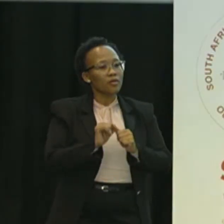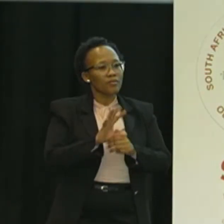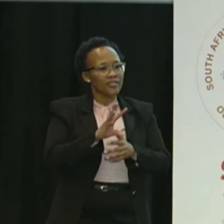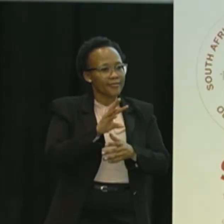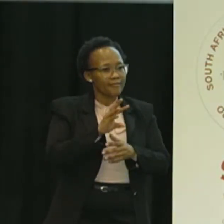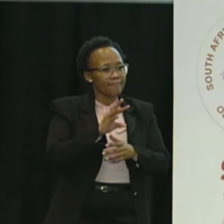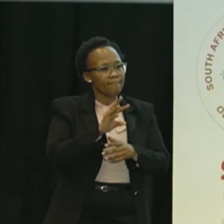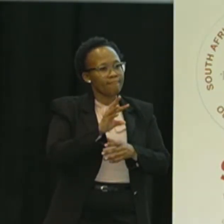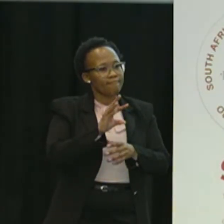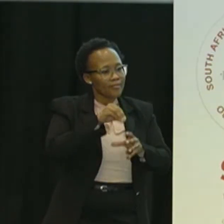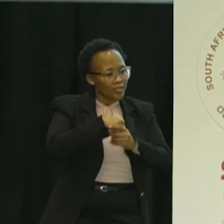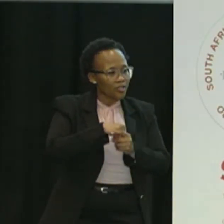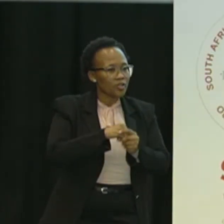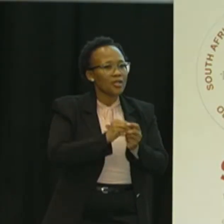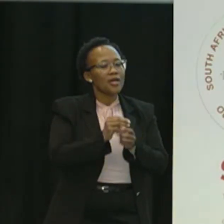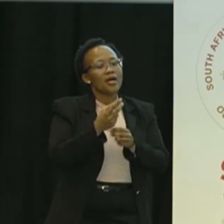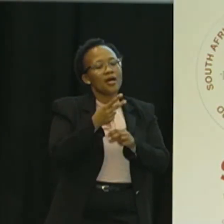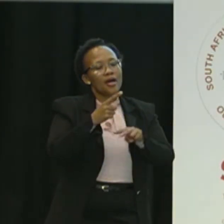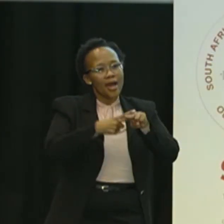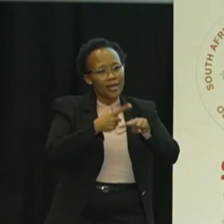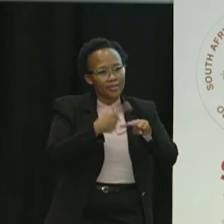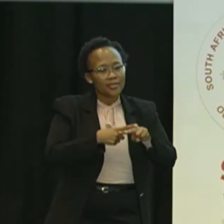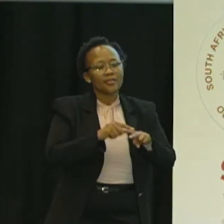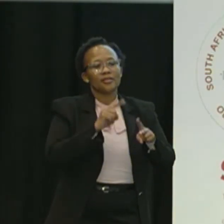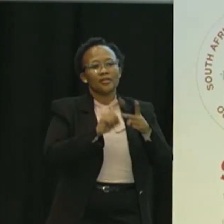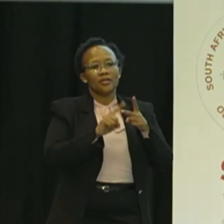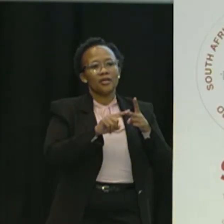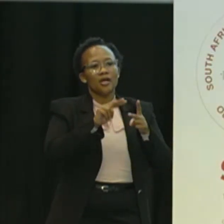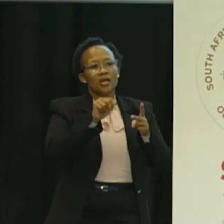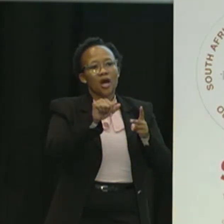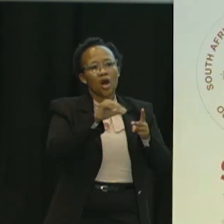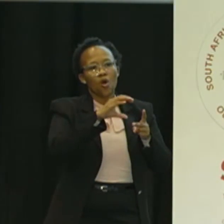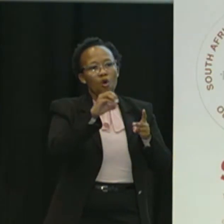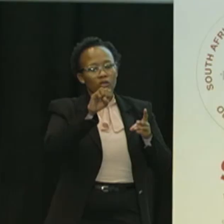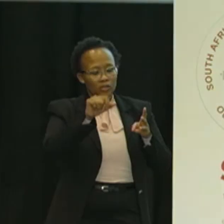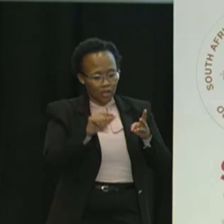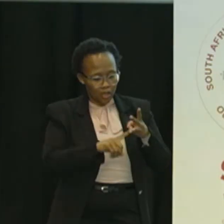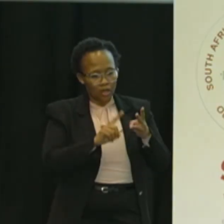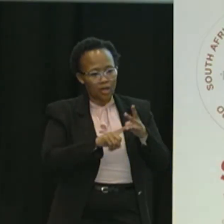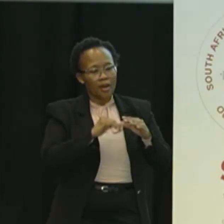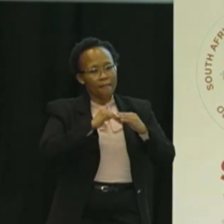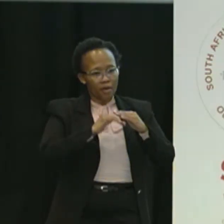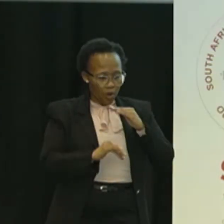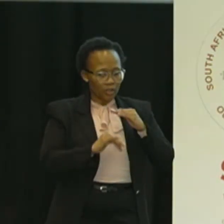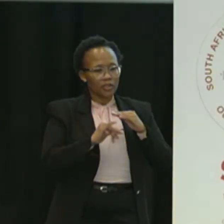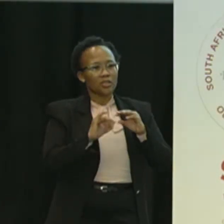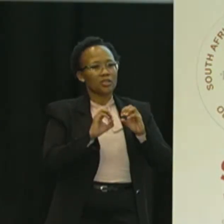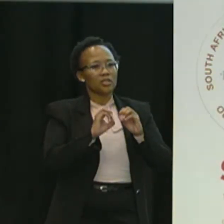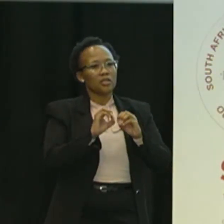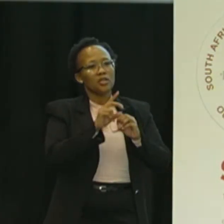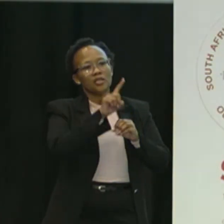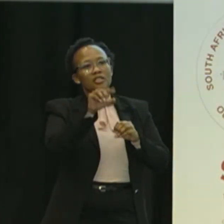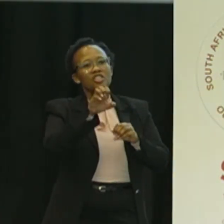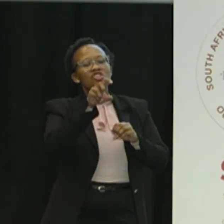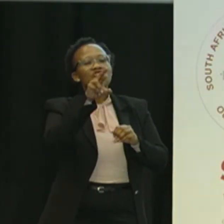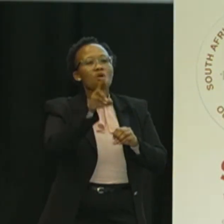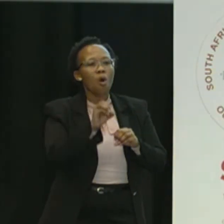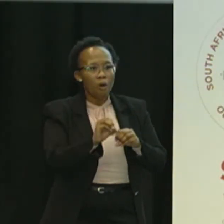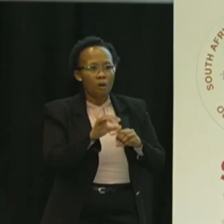our partners, AIDS Foundation, NACOSA, Beyond Zero, and of course, CDC, you've already allowed some